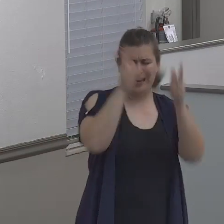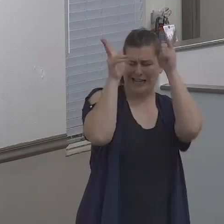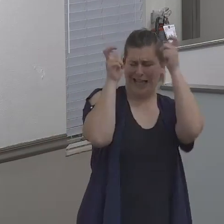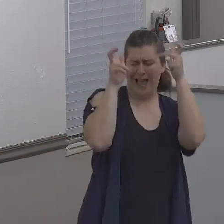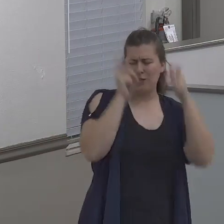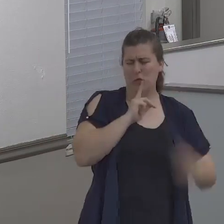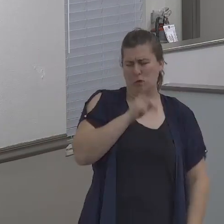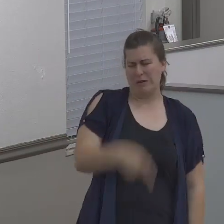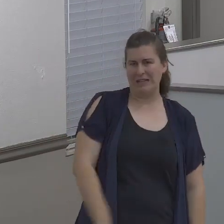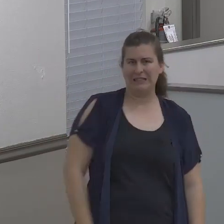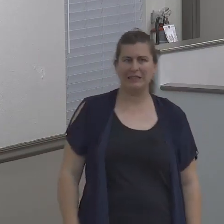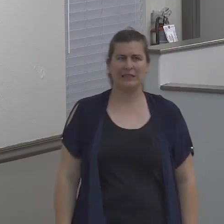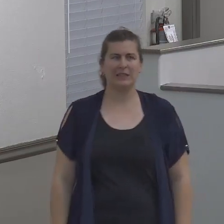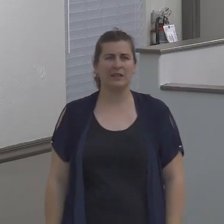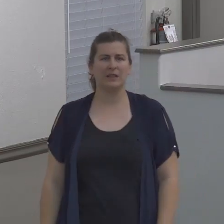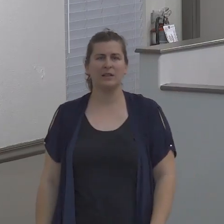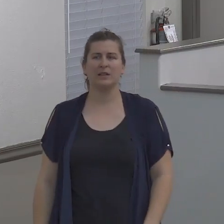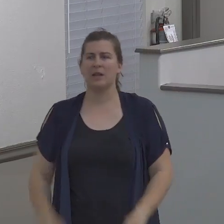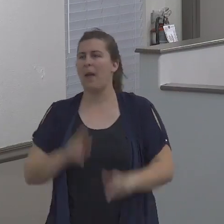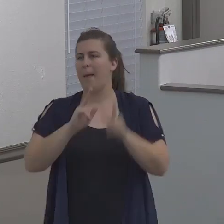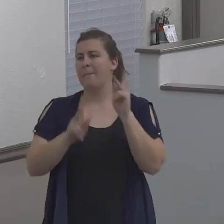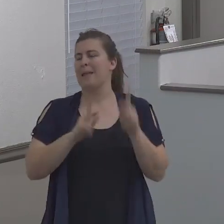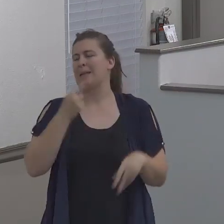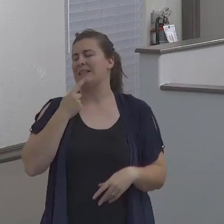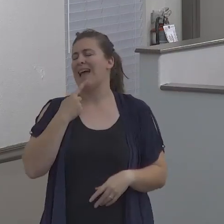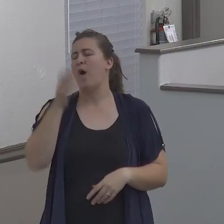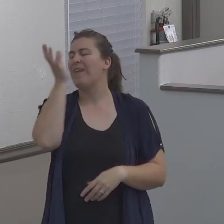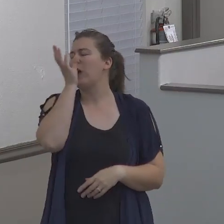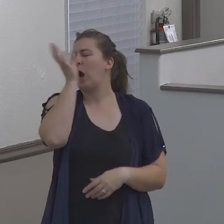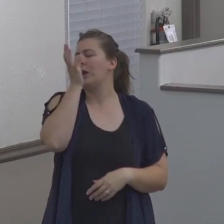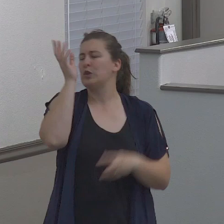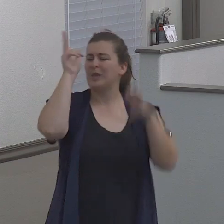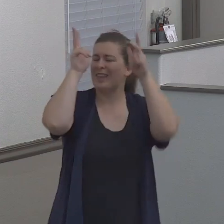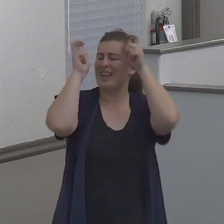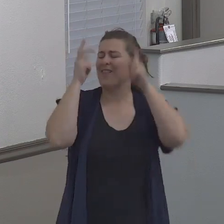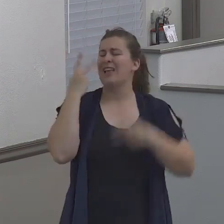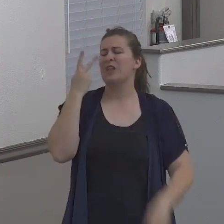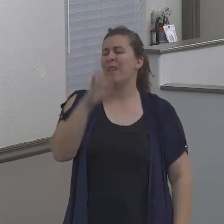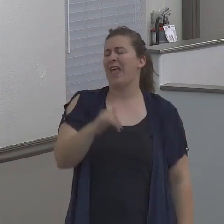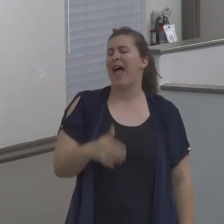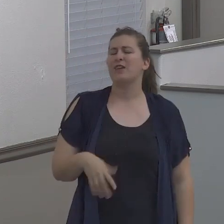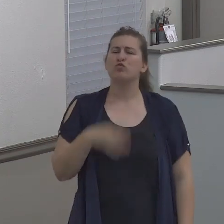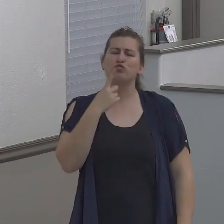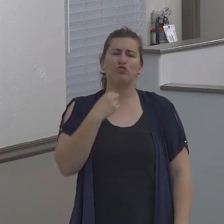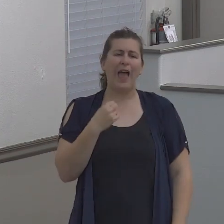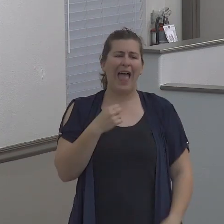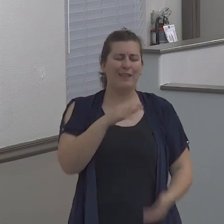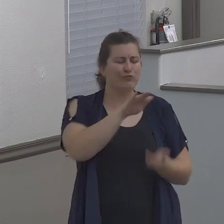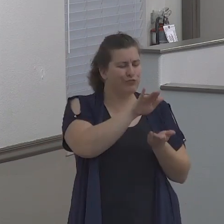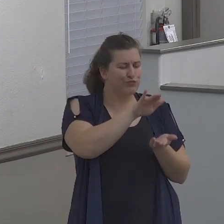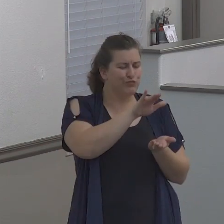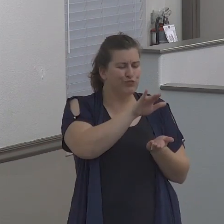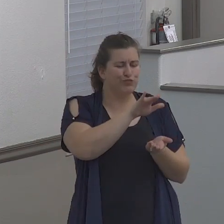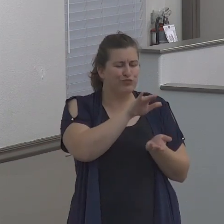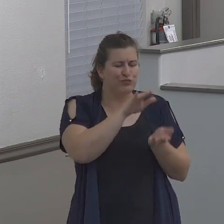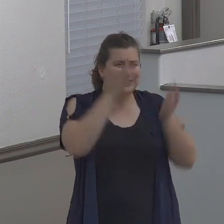Most of the world doesn't even believe in the devil. Oh, I saw the devil once on a Bugs Bunny cartoon.